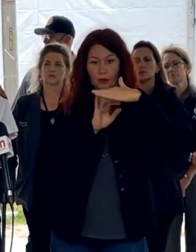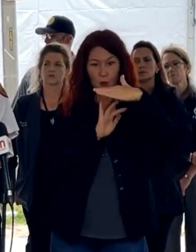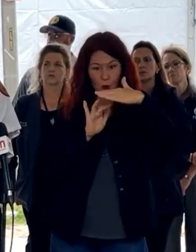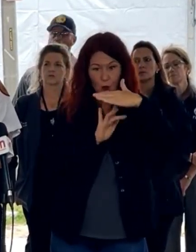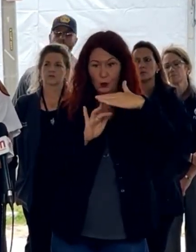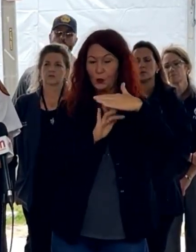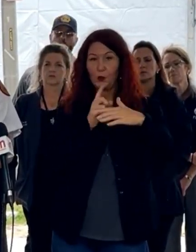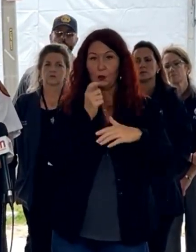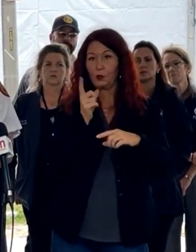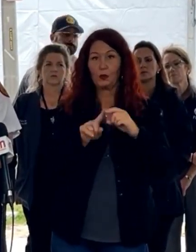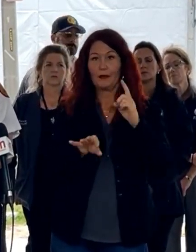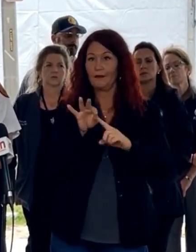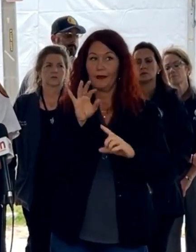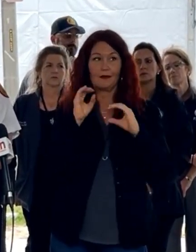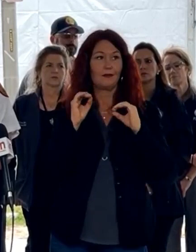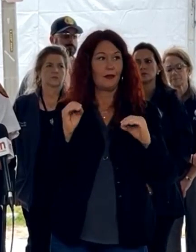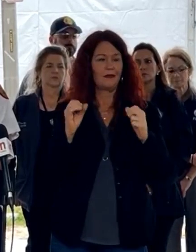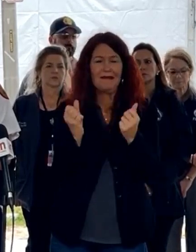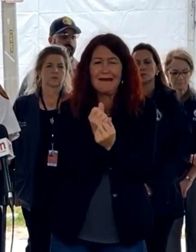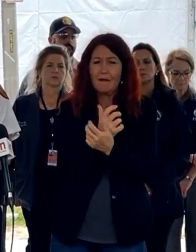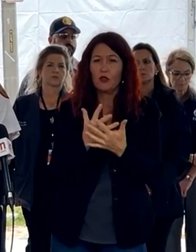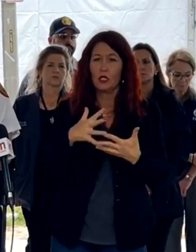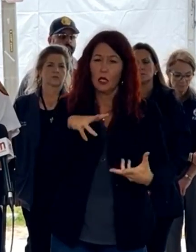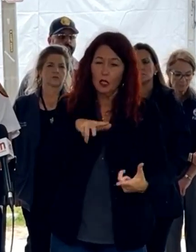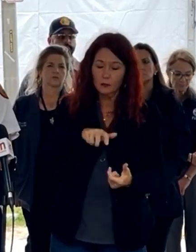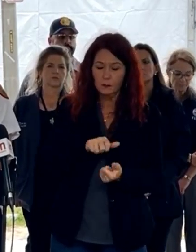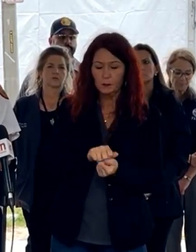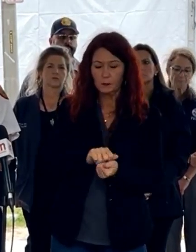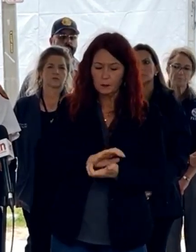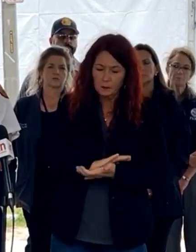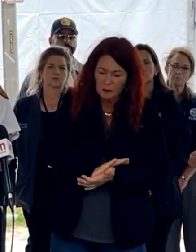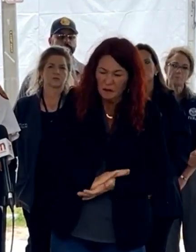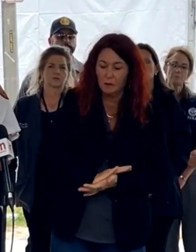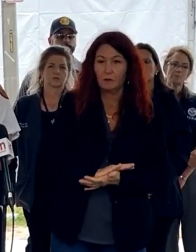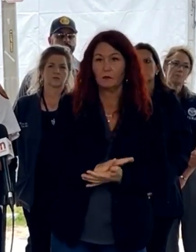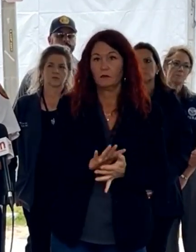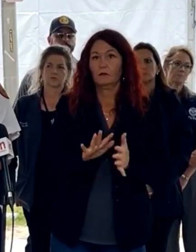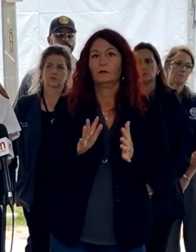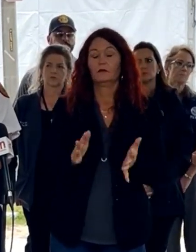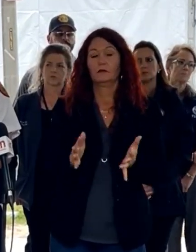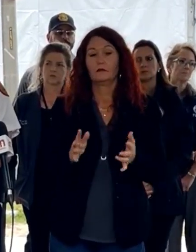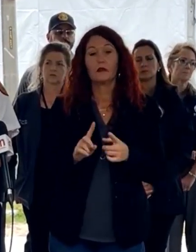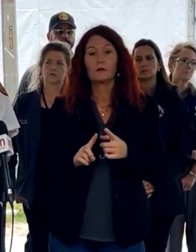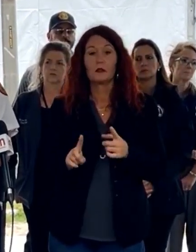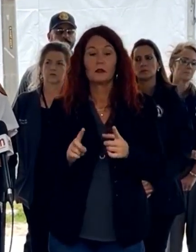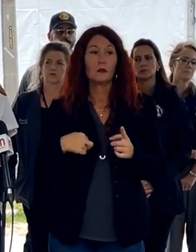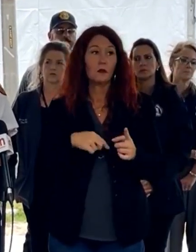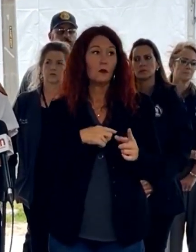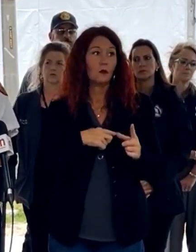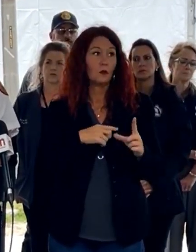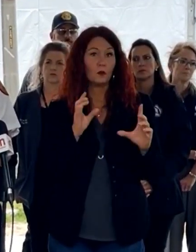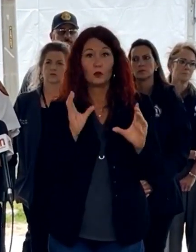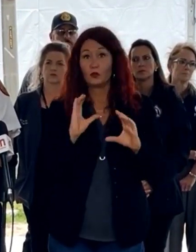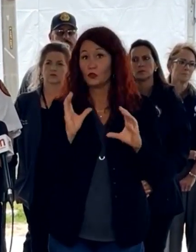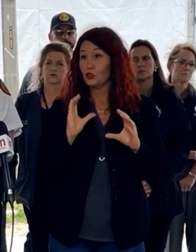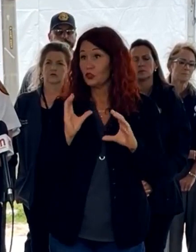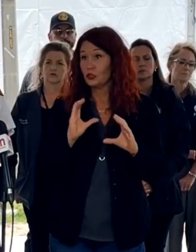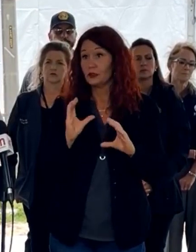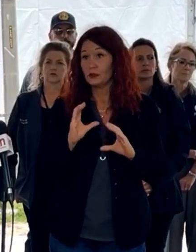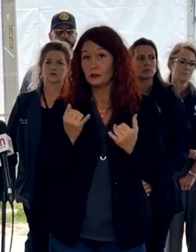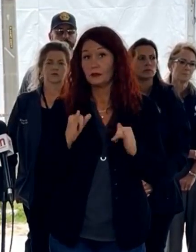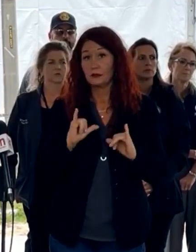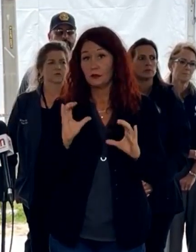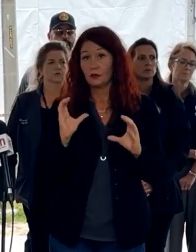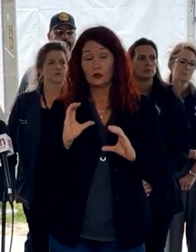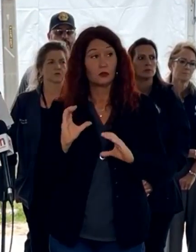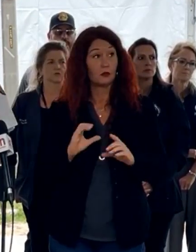we're, actively searching as aggressive as we can, to see if we can assist with the families and locate individuals. So will